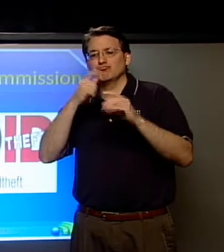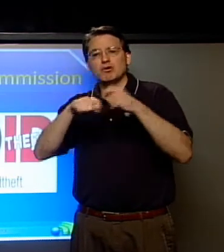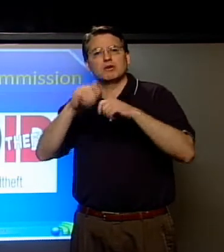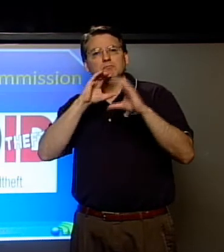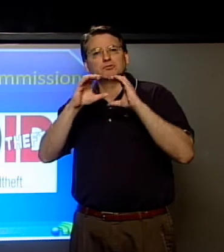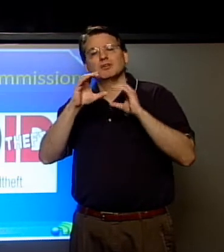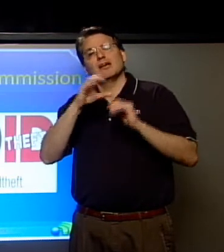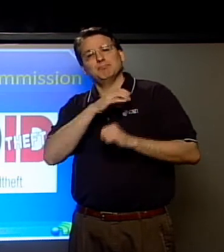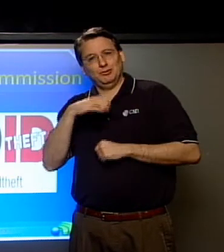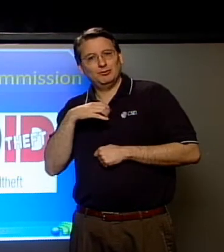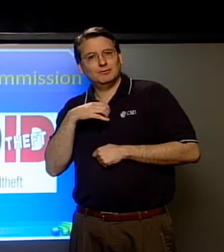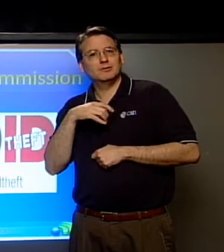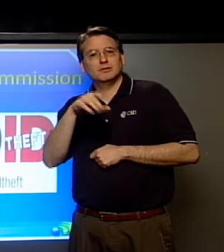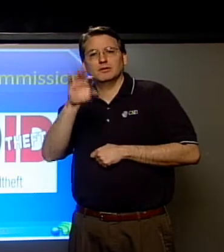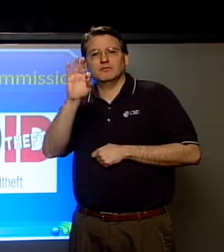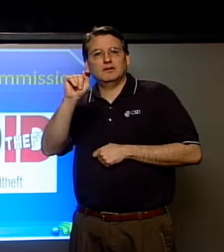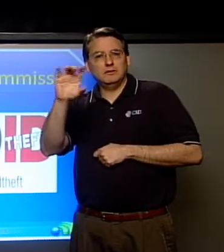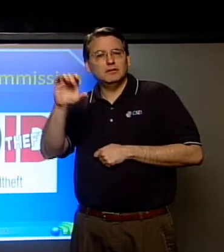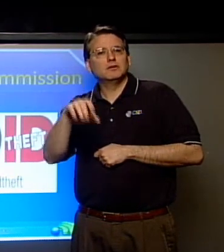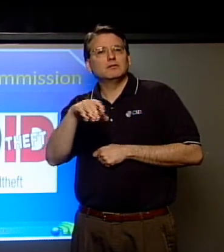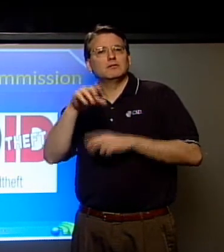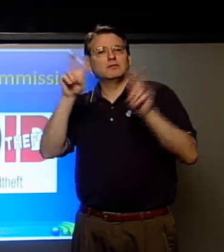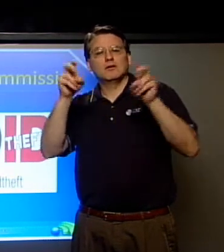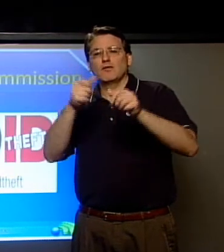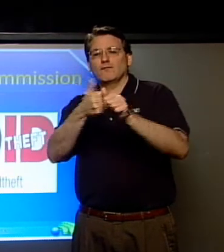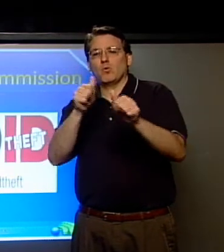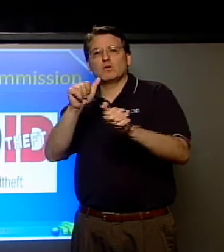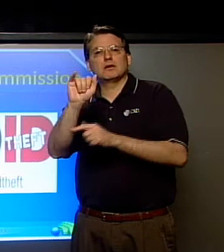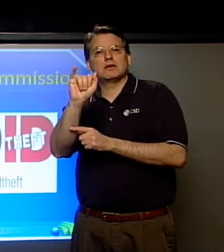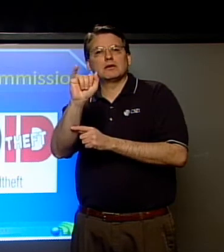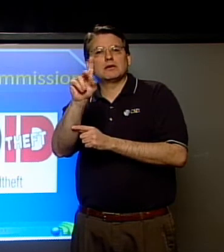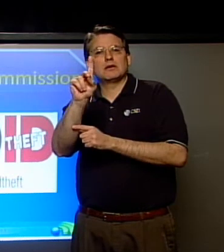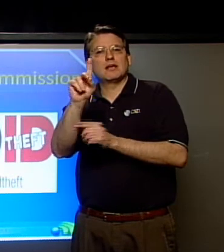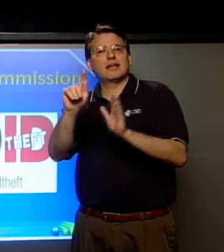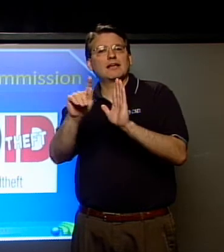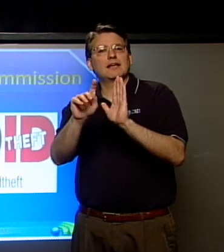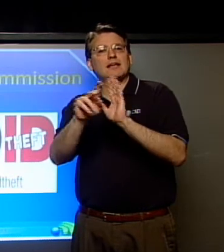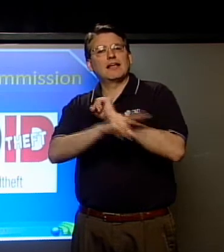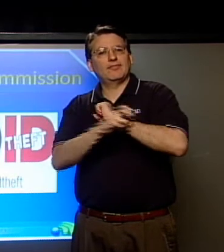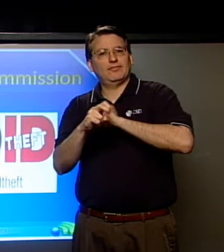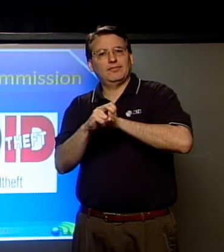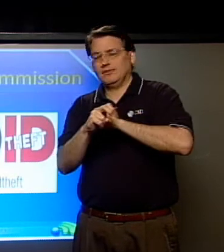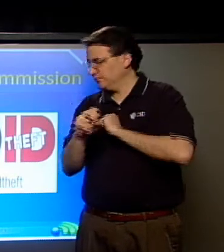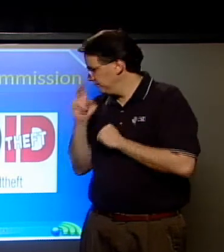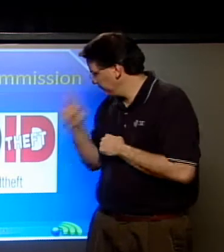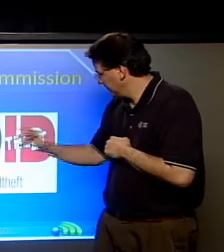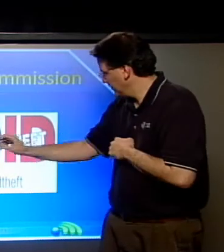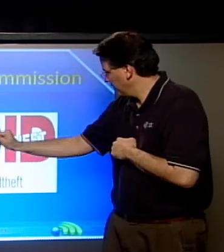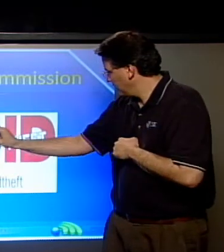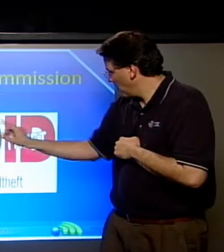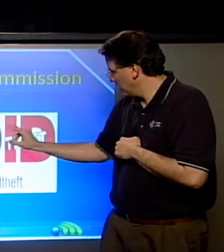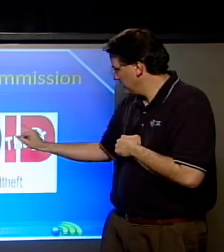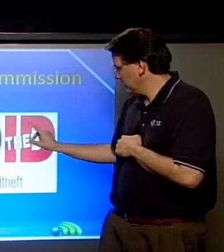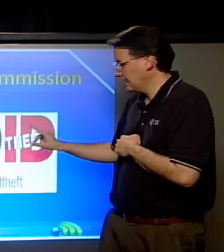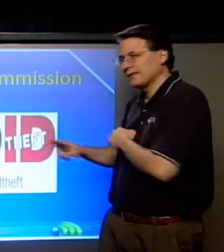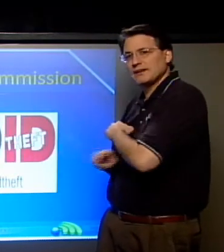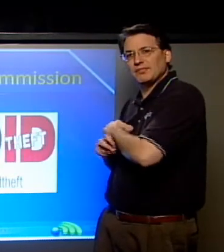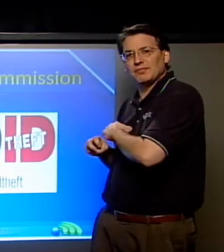One thing, the Federal Trade Commission has set up a program called Avoid Identity Theft. Avoid